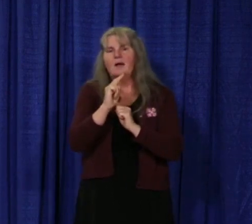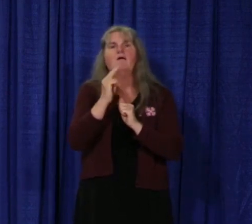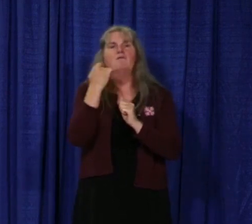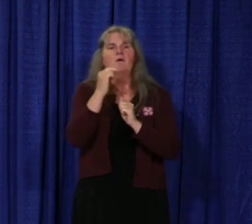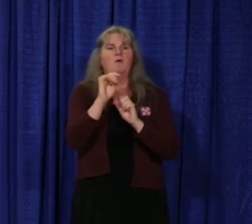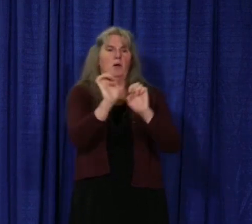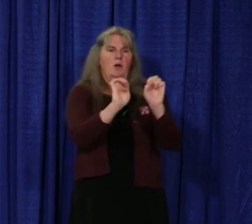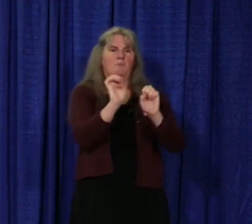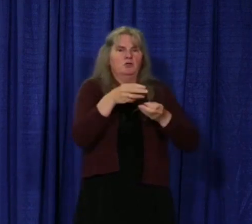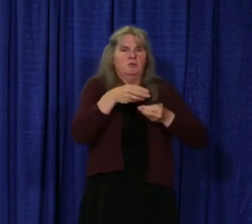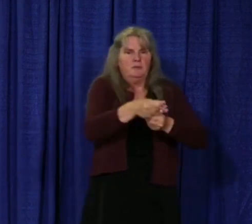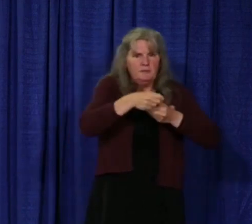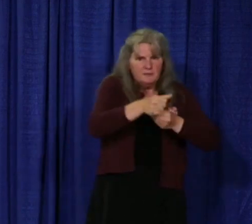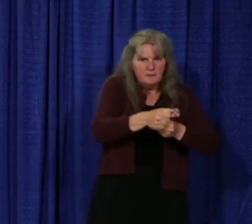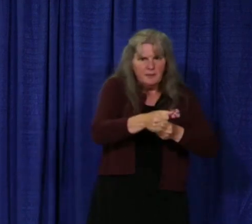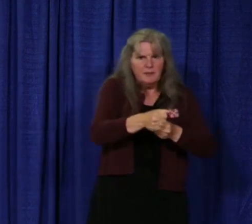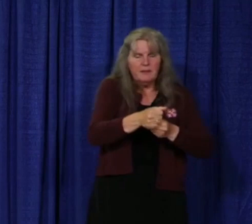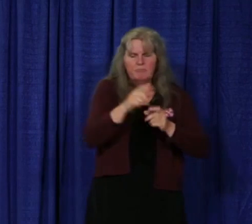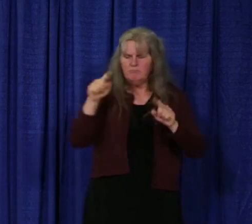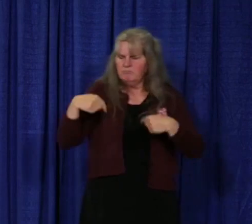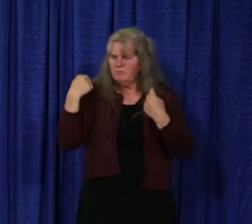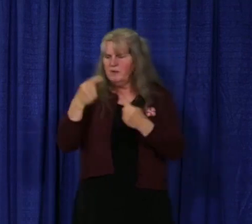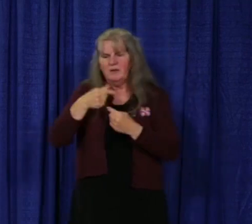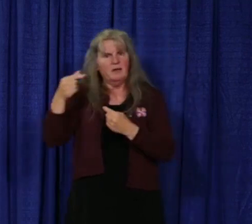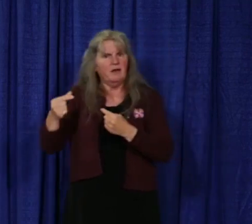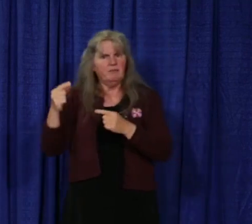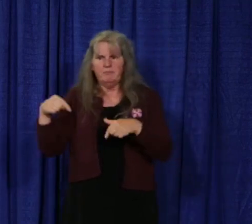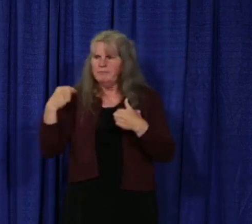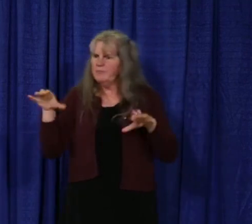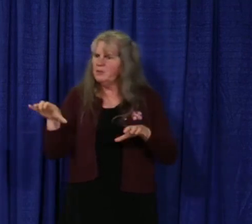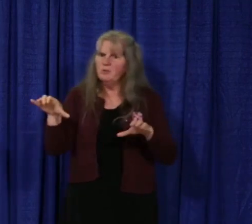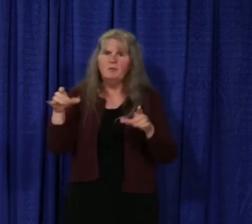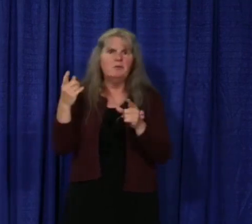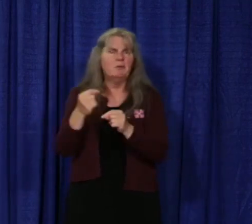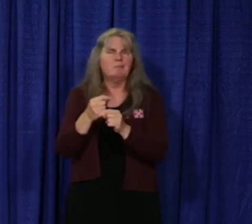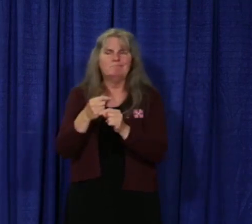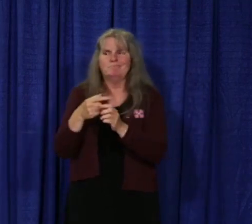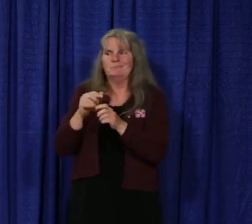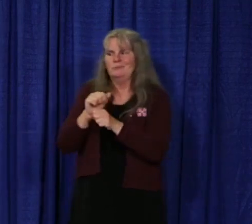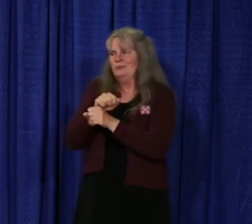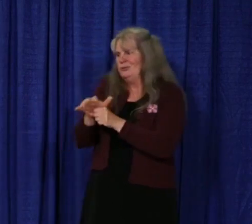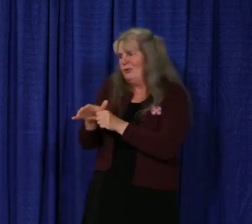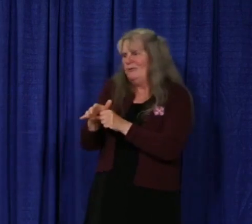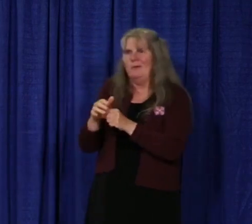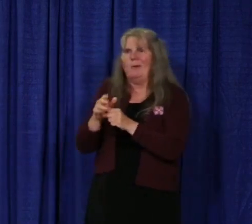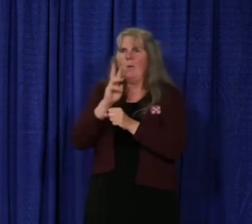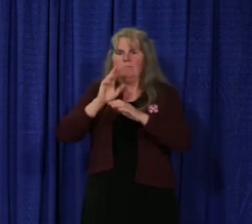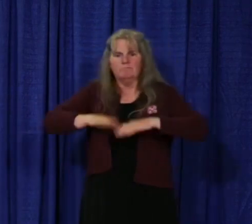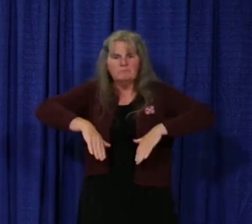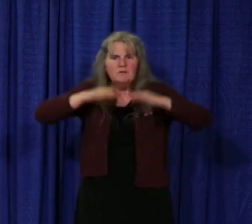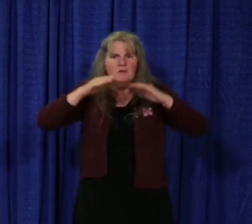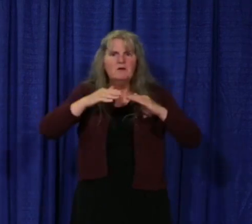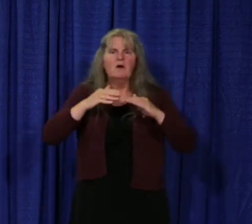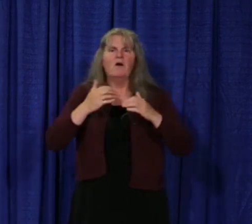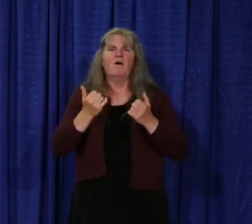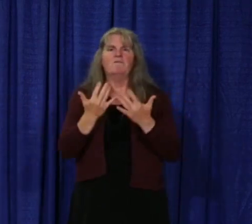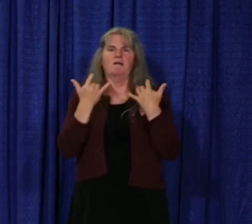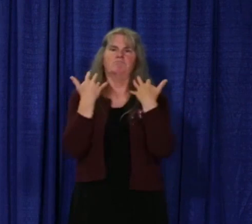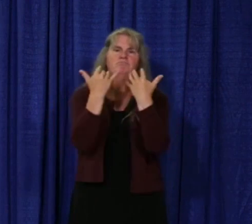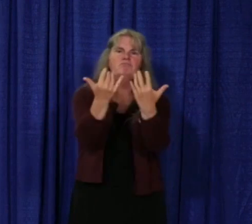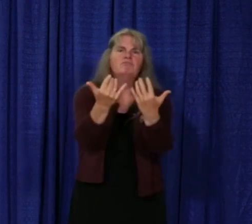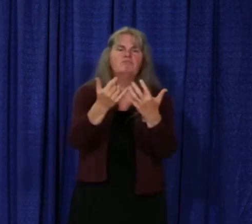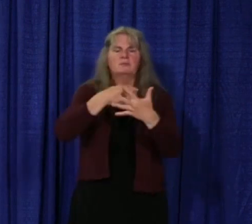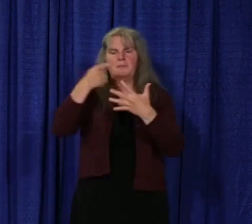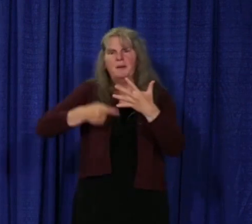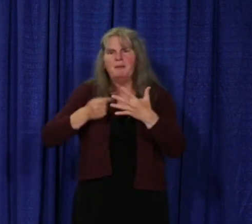spending, we will do what this government has done for decades, whether it be for COVID or for floods or forest fires. Whenever there's emergency